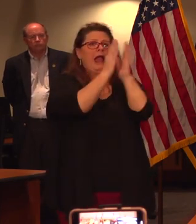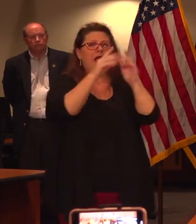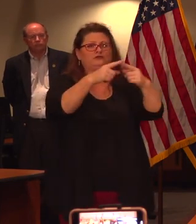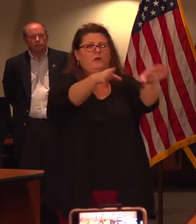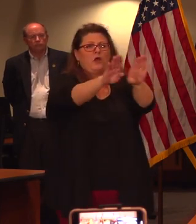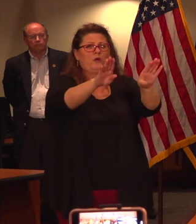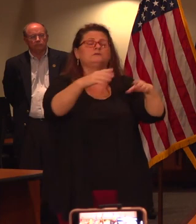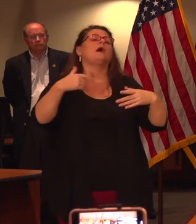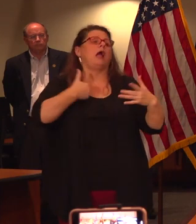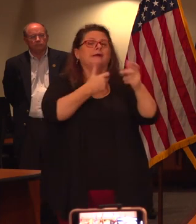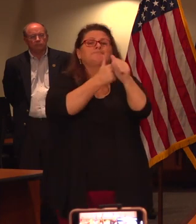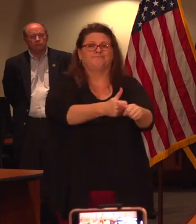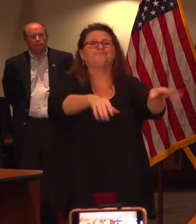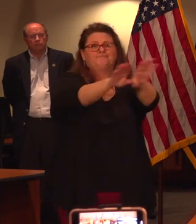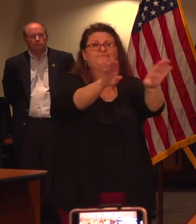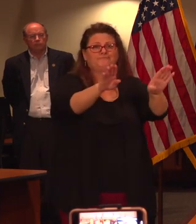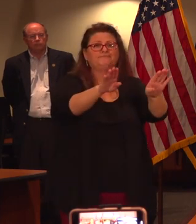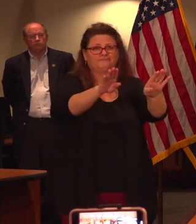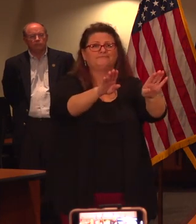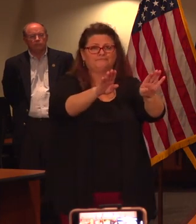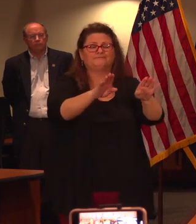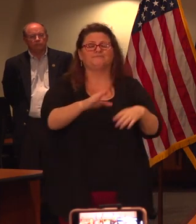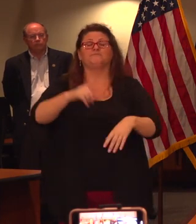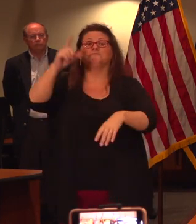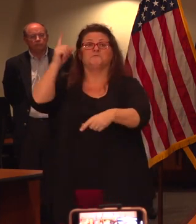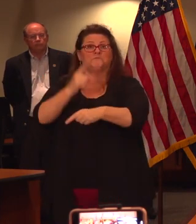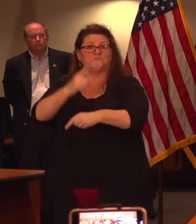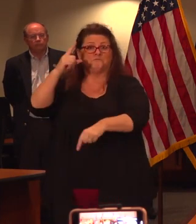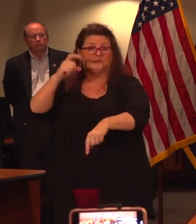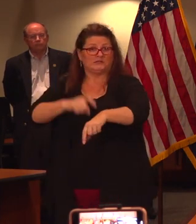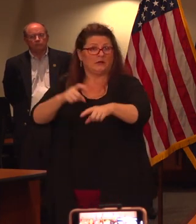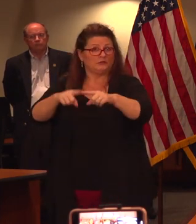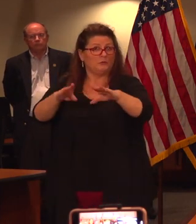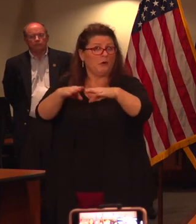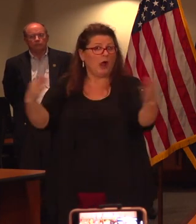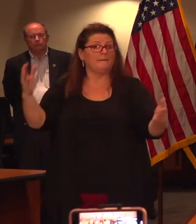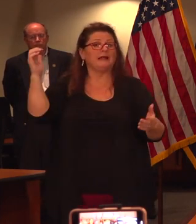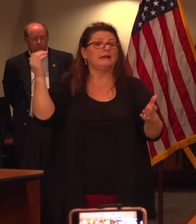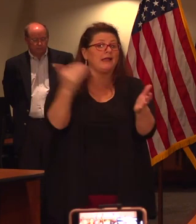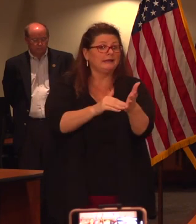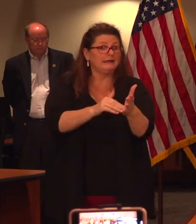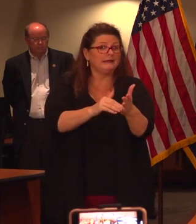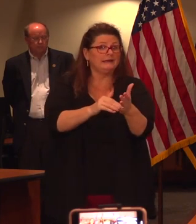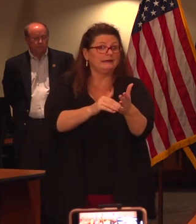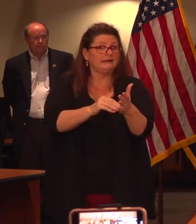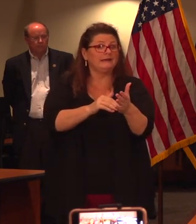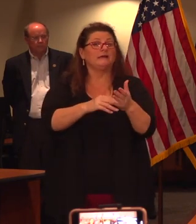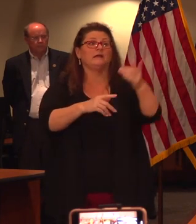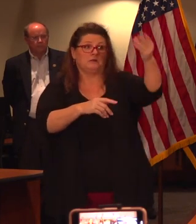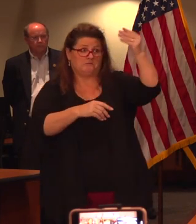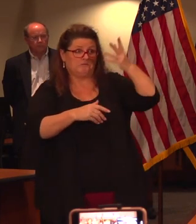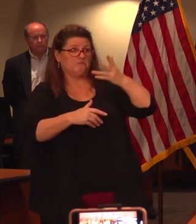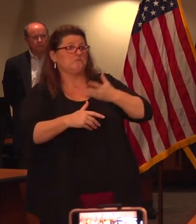and it was time to close those beaches. When the time comes to open, based on the exact same type of